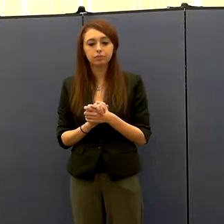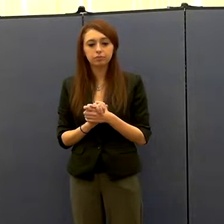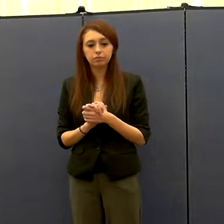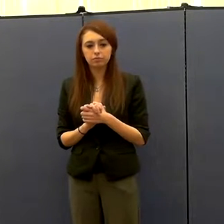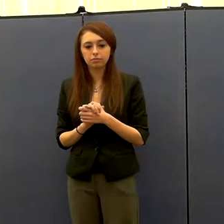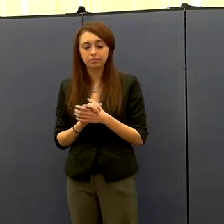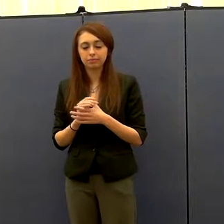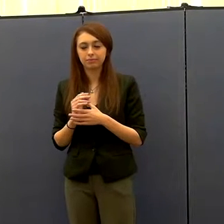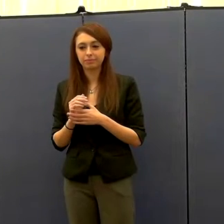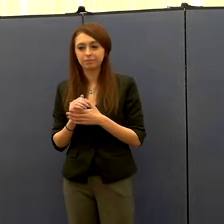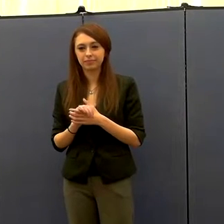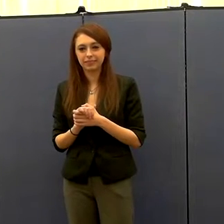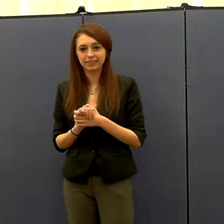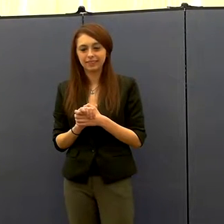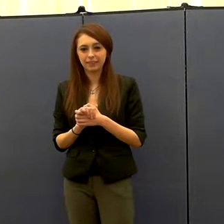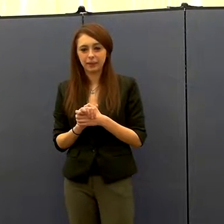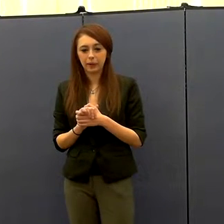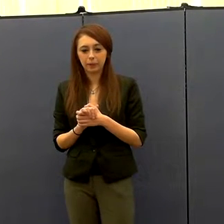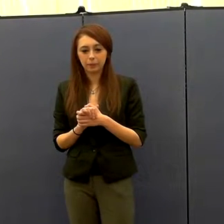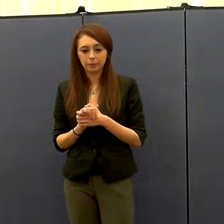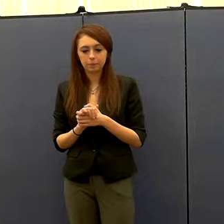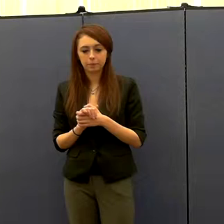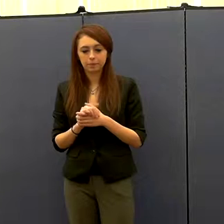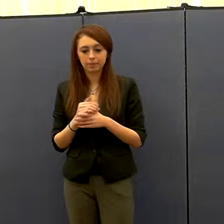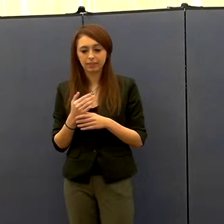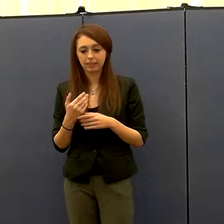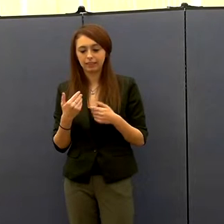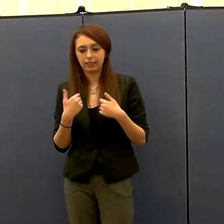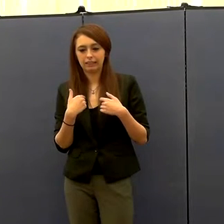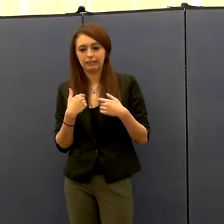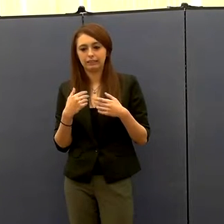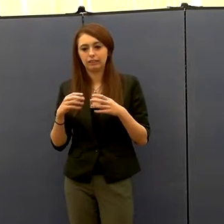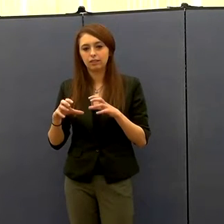at the time was fine with me. I had a great experience there.